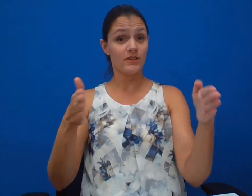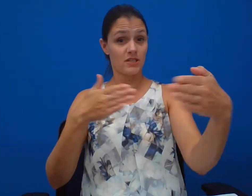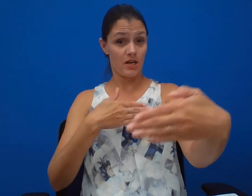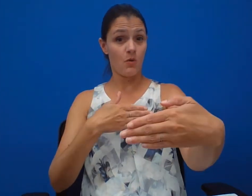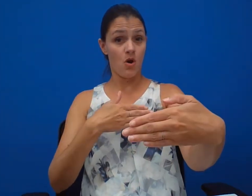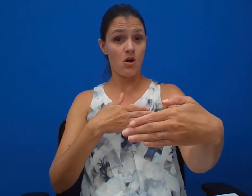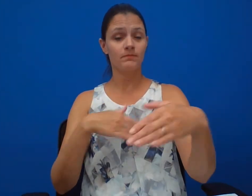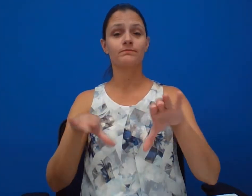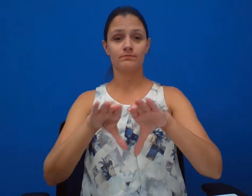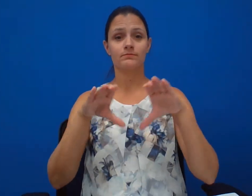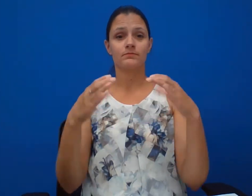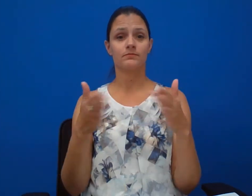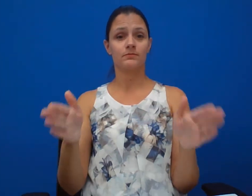like a wall.